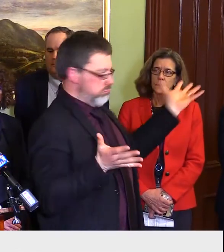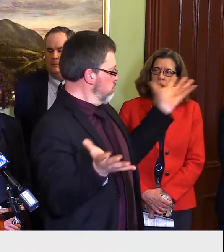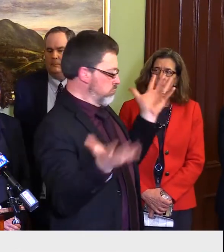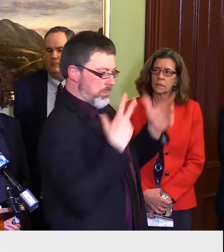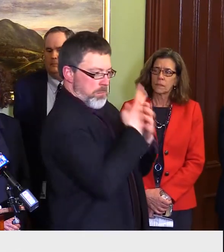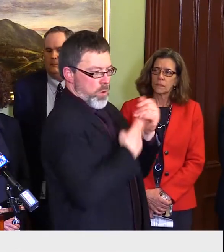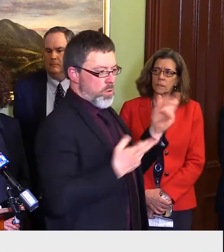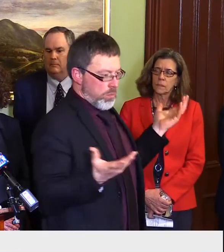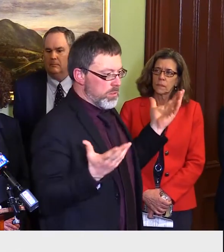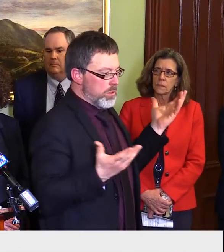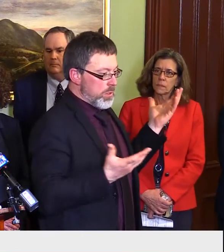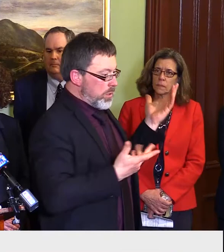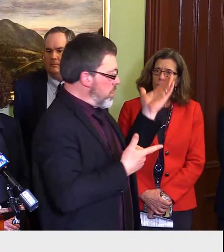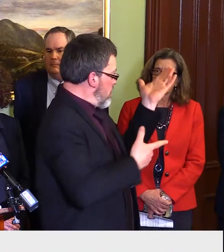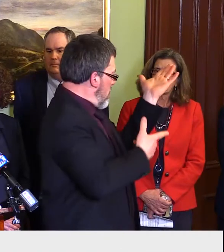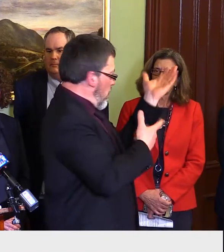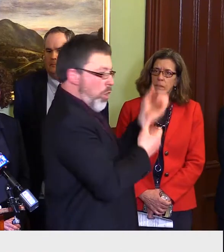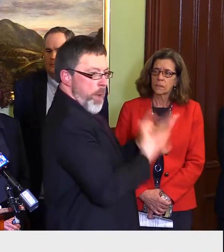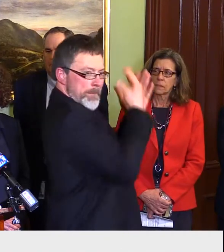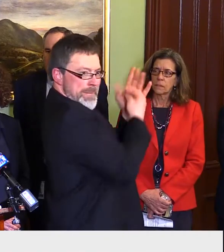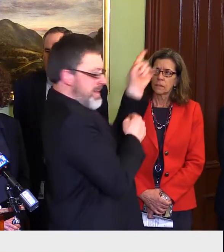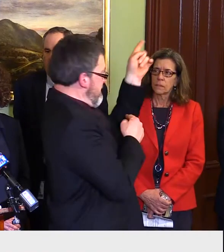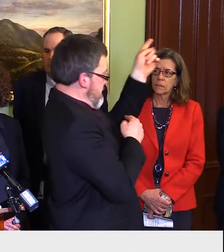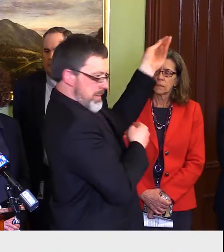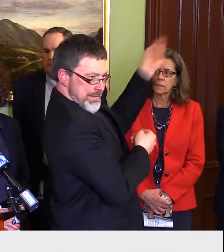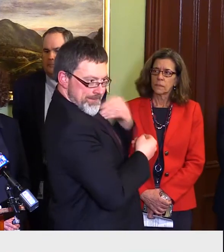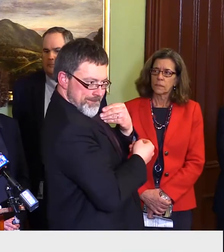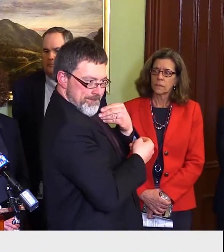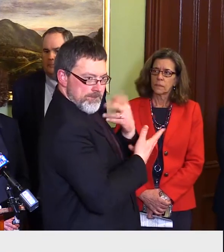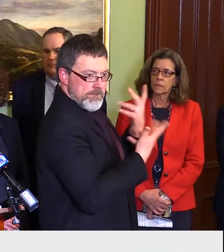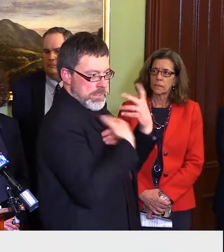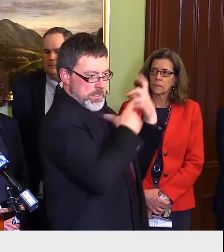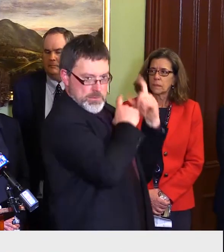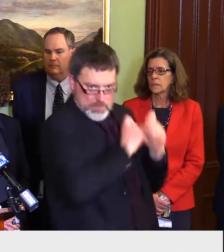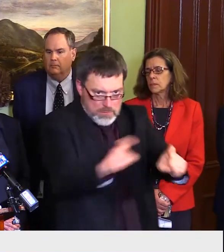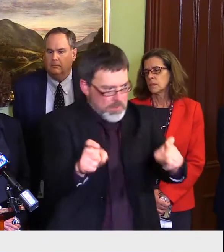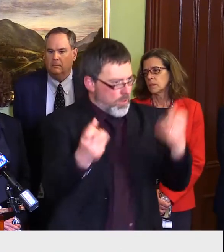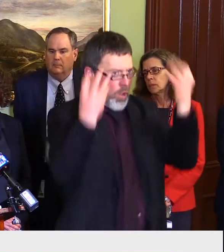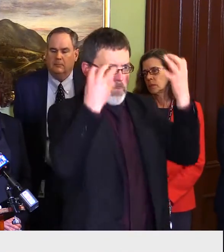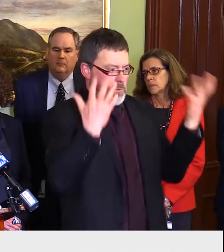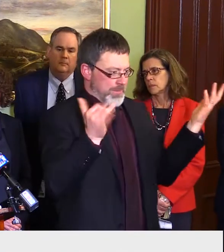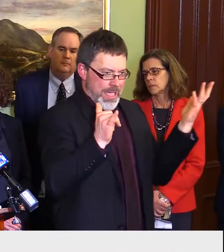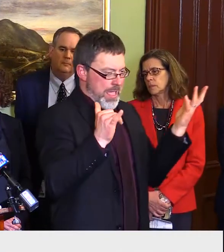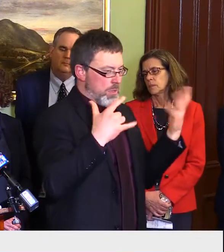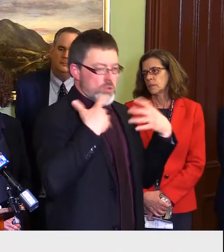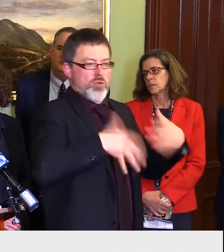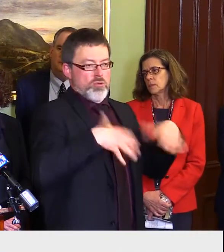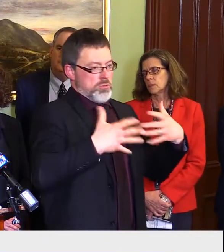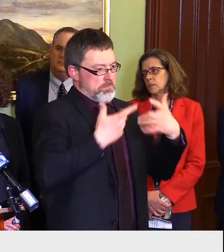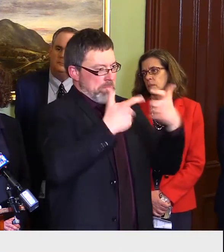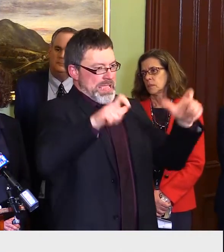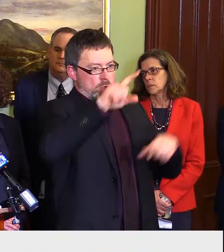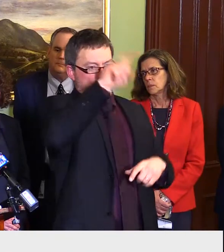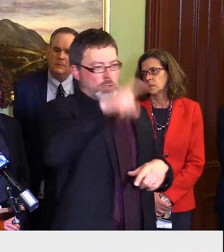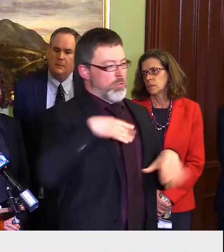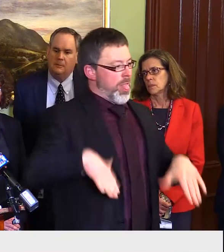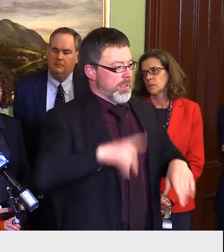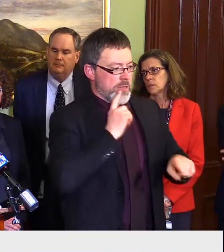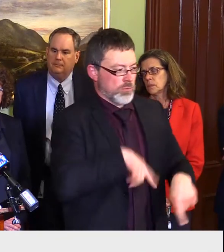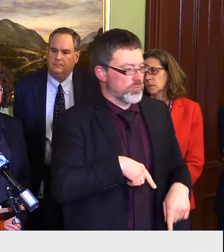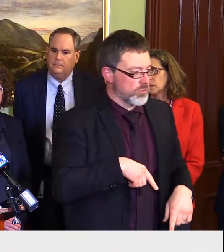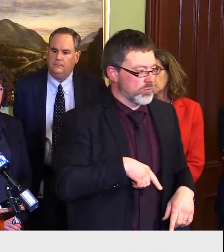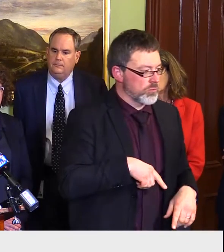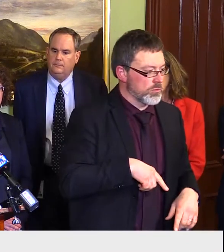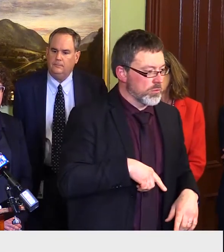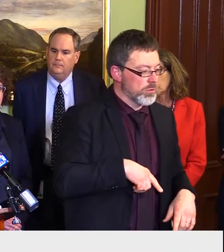but I'm not sure what their economic package is either. At this point in time, we are okay. Certainly,